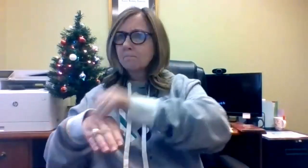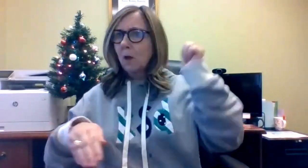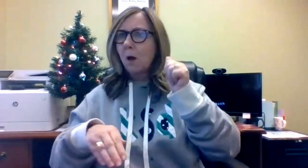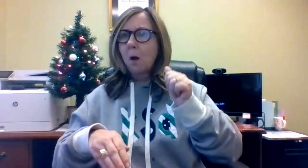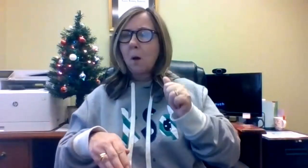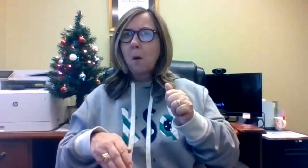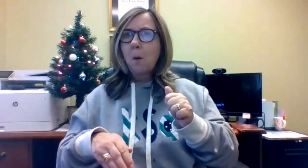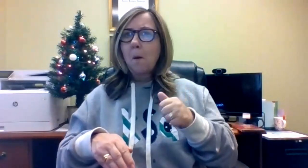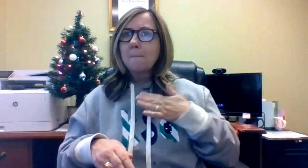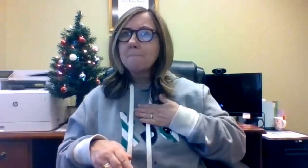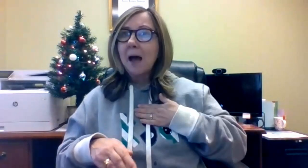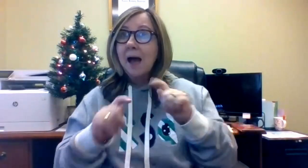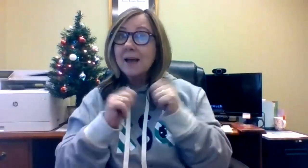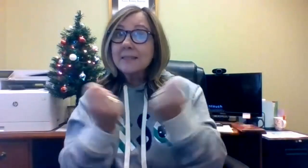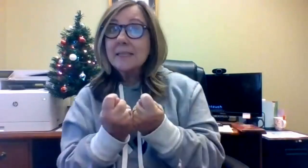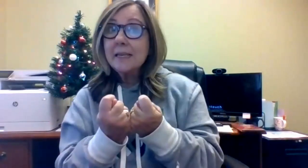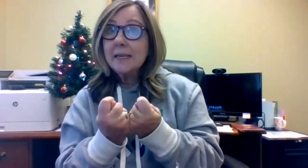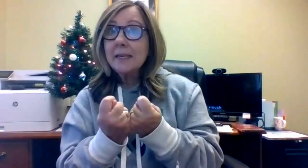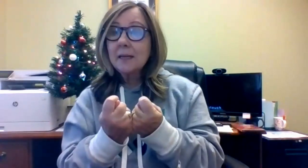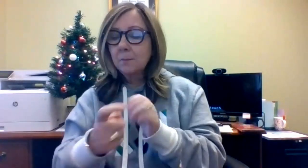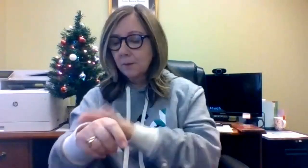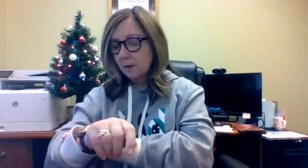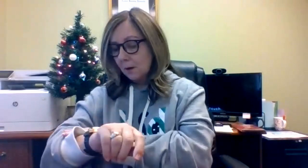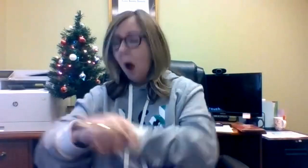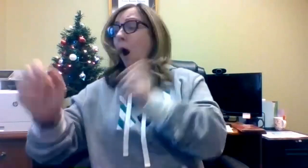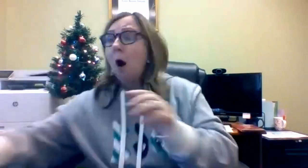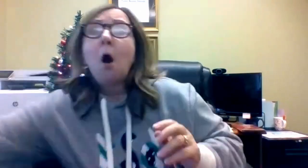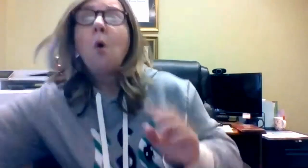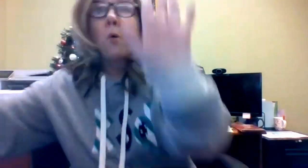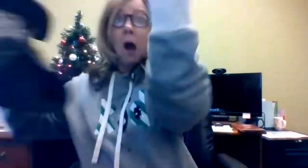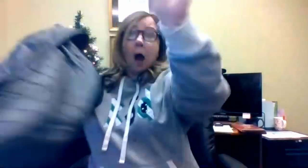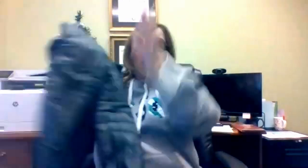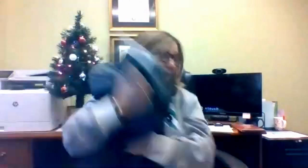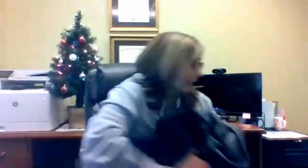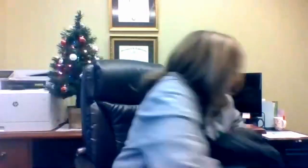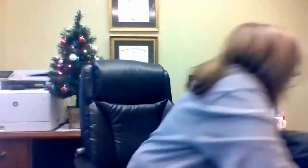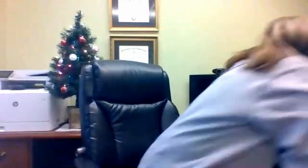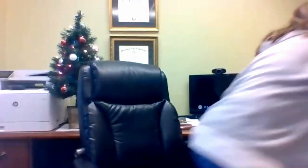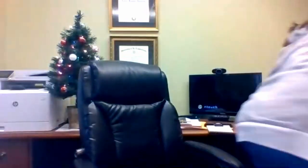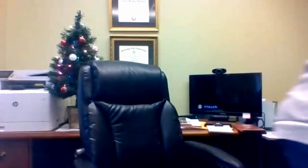Now, I've got to get going and call my team. Oh, shoot. I got to go now. See ya.